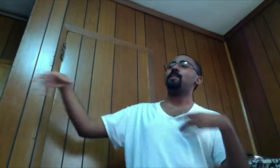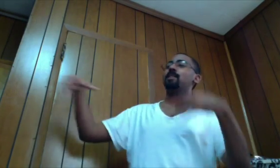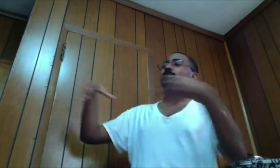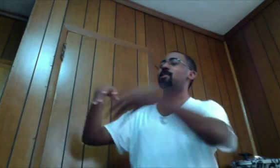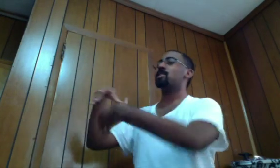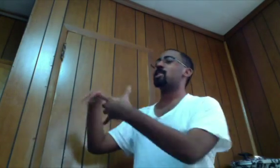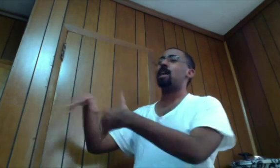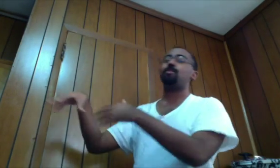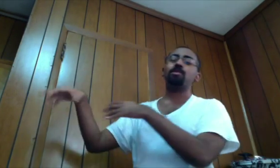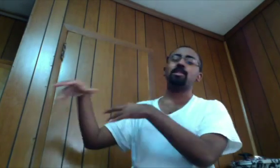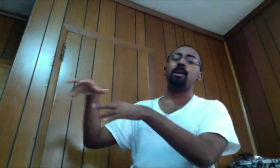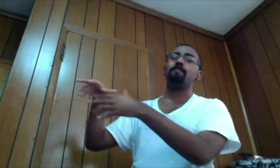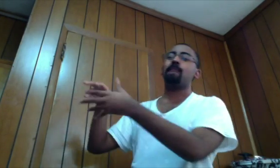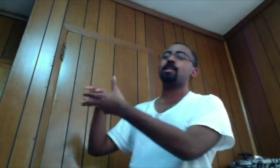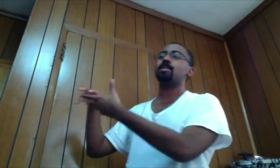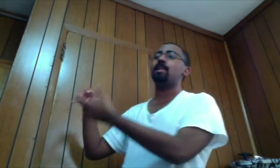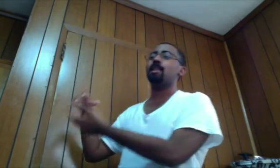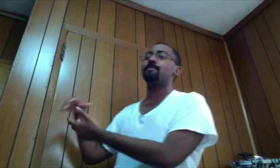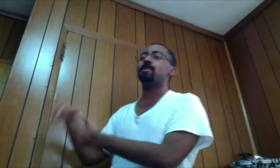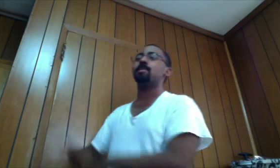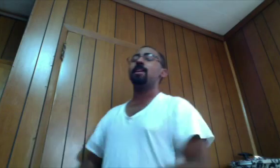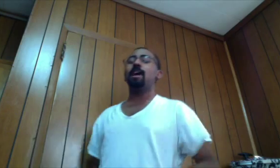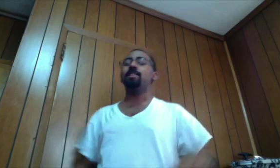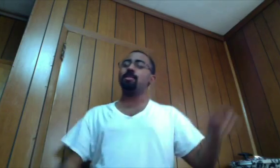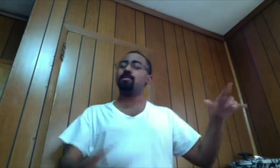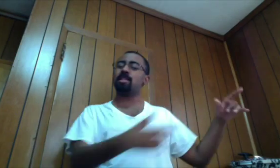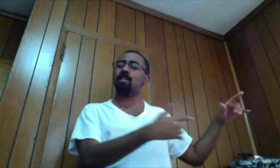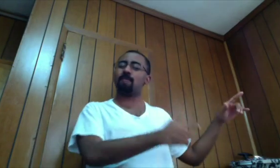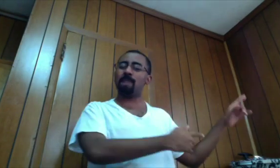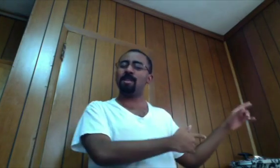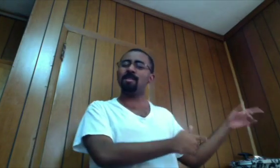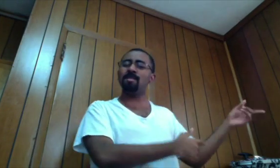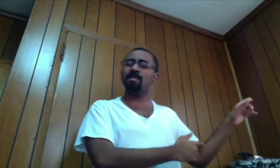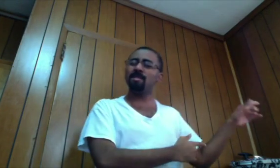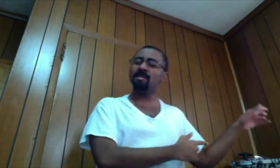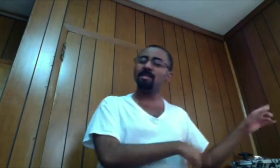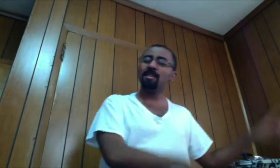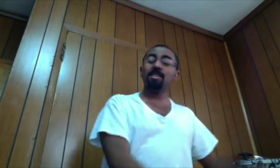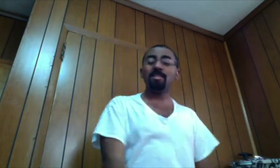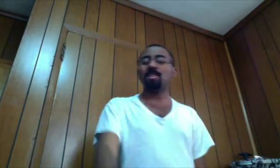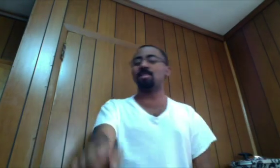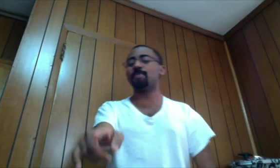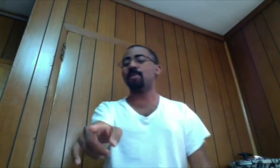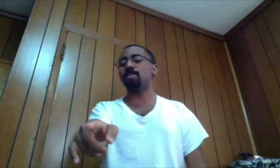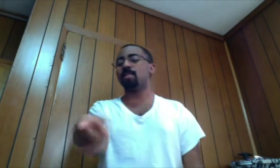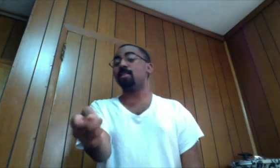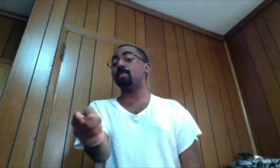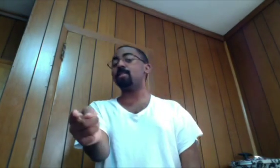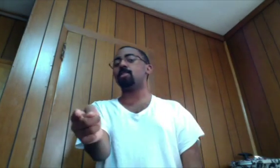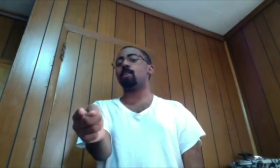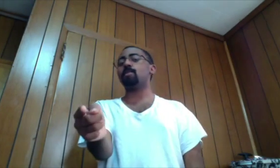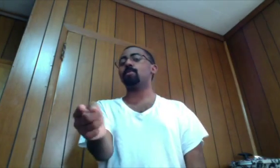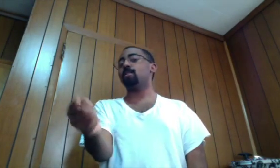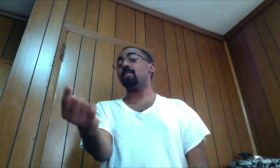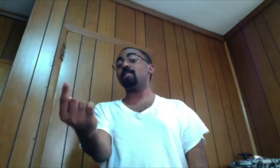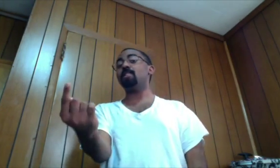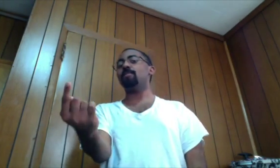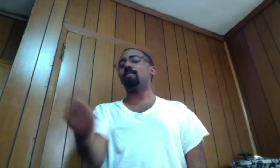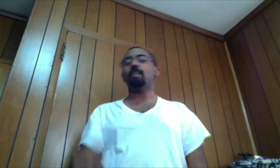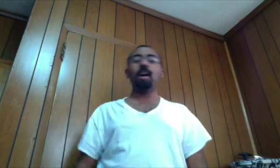fucking dust shop where you sell magical elements and then you sell ramen? This is a conspiracy. He's Ichiraku. It's evil. I know it